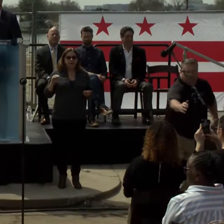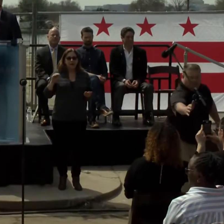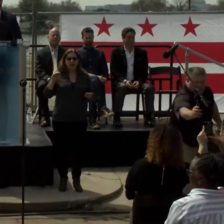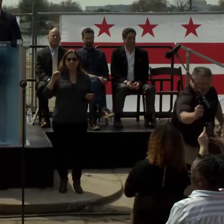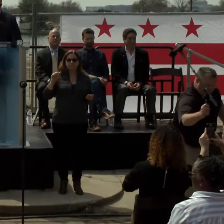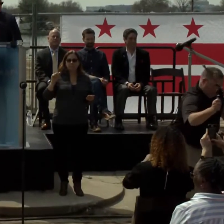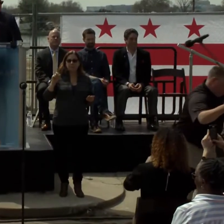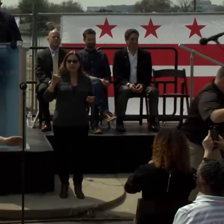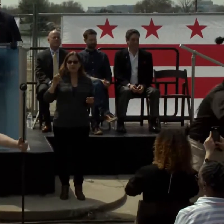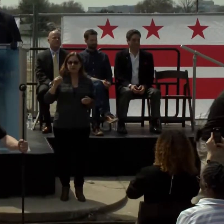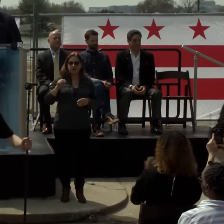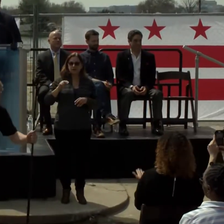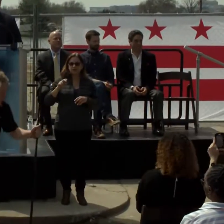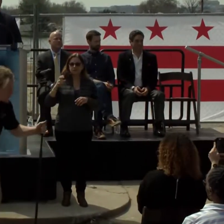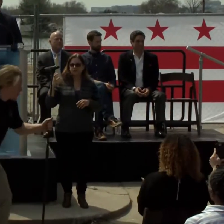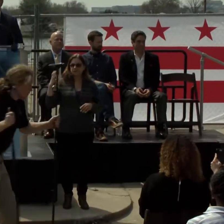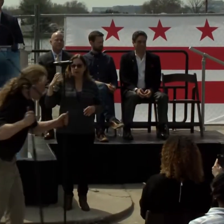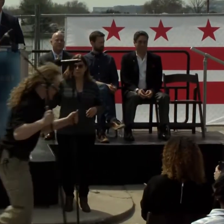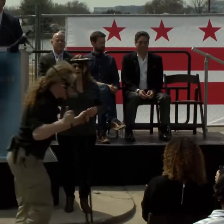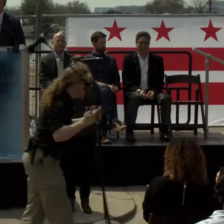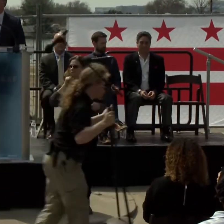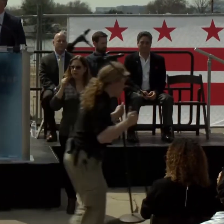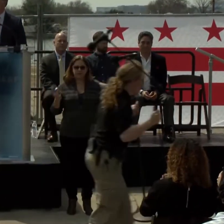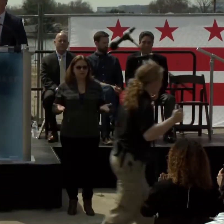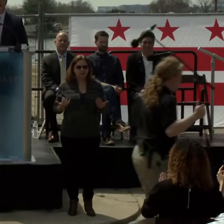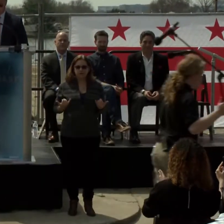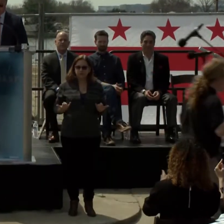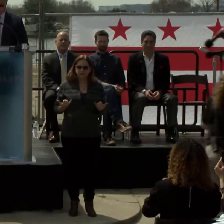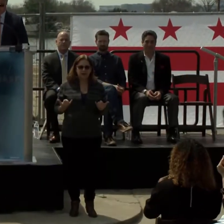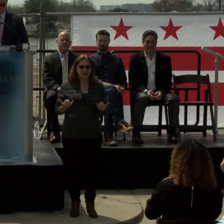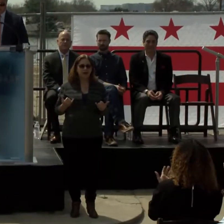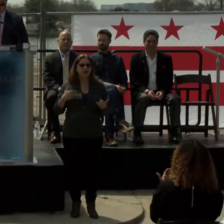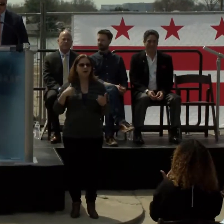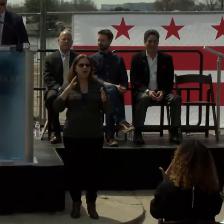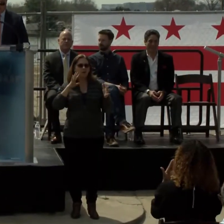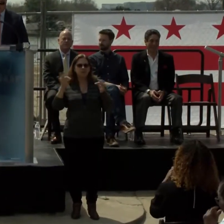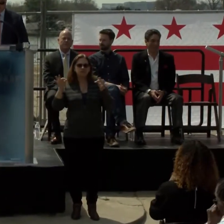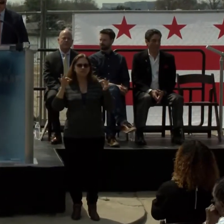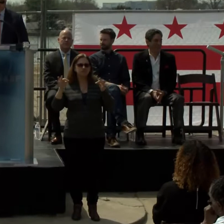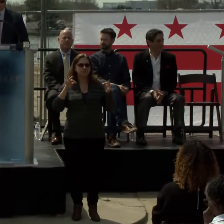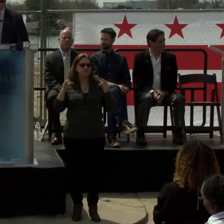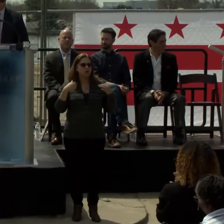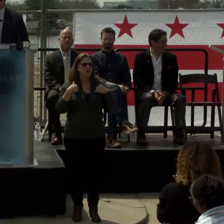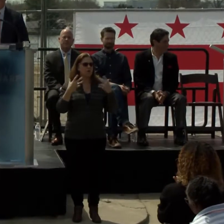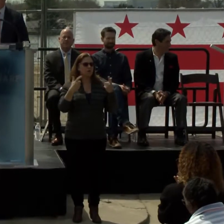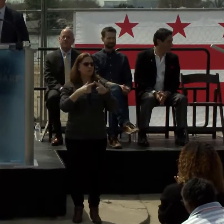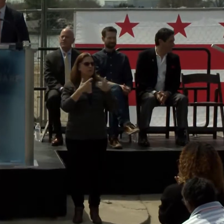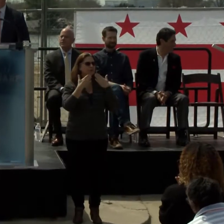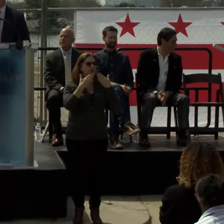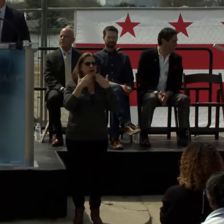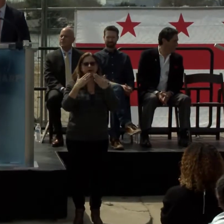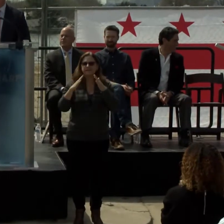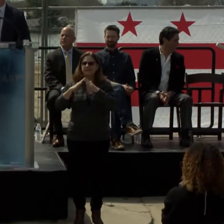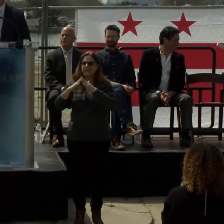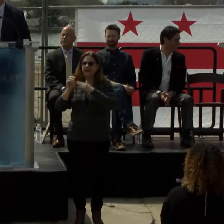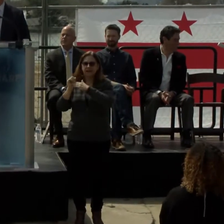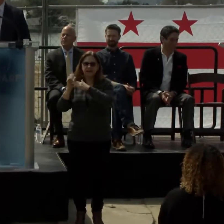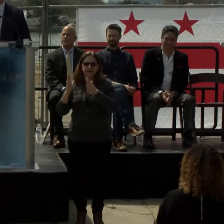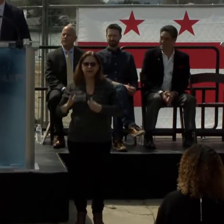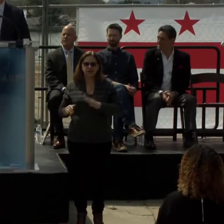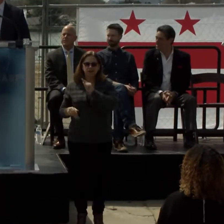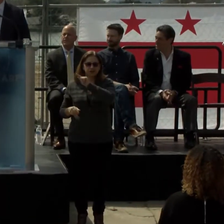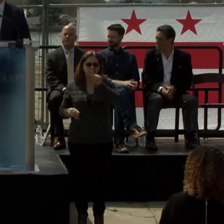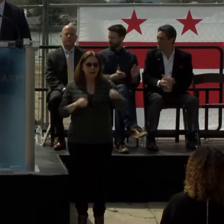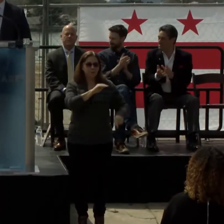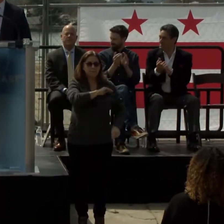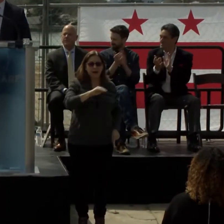be with us. Before my remarks, I want to thank a few of the city's leaders who are with us, beginning with Mayor Muriel Bowser and